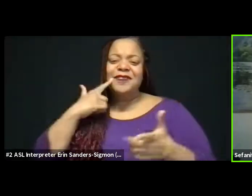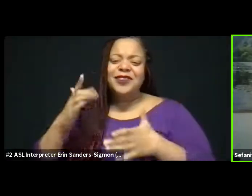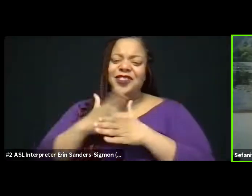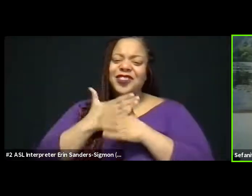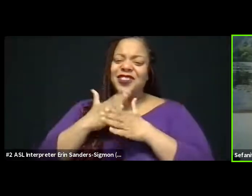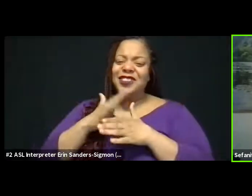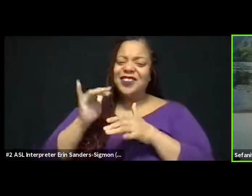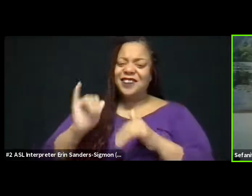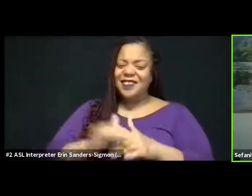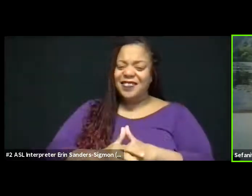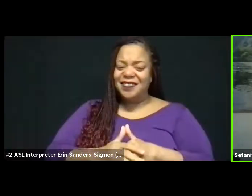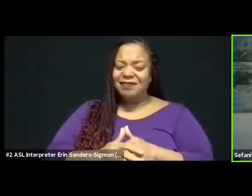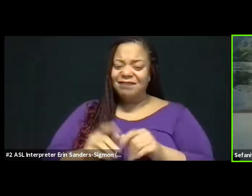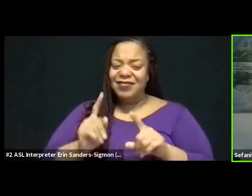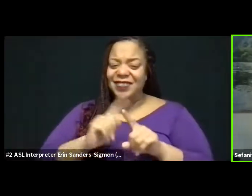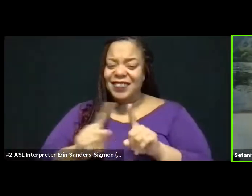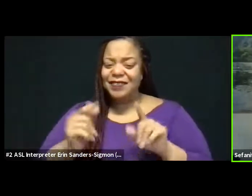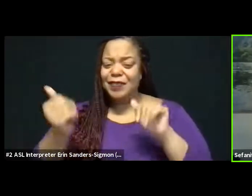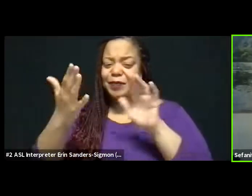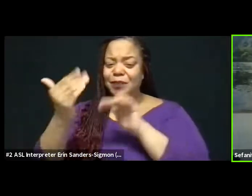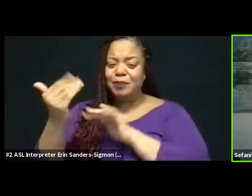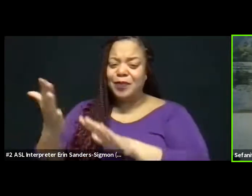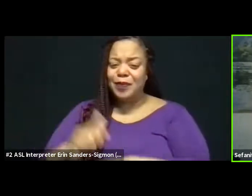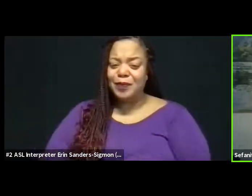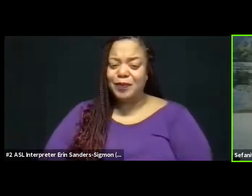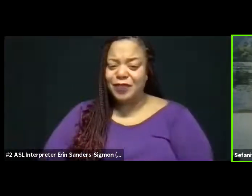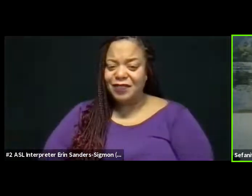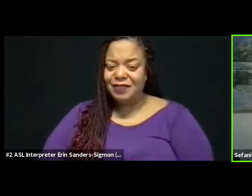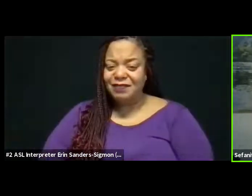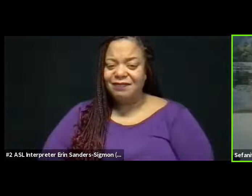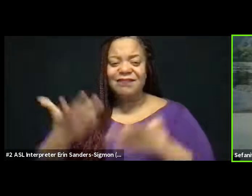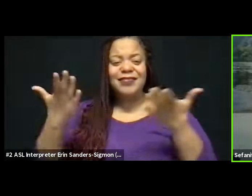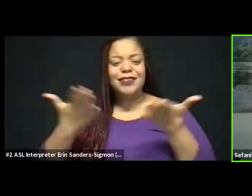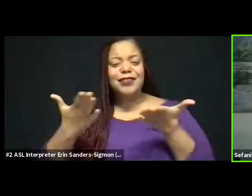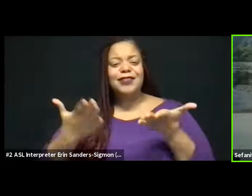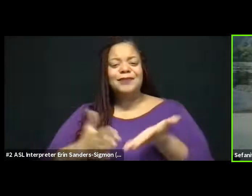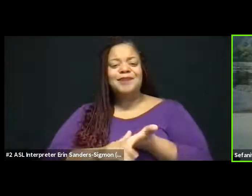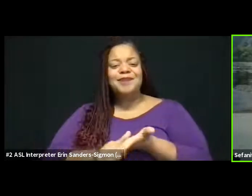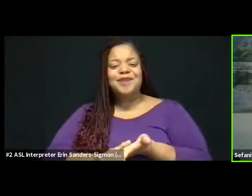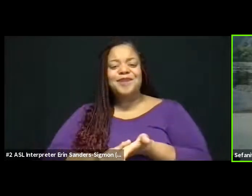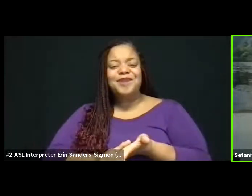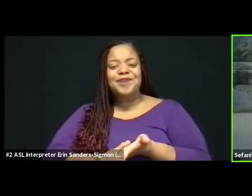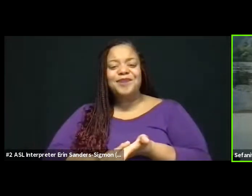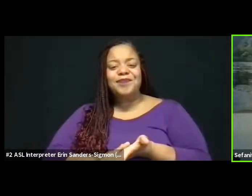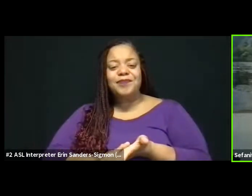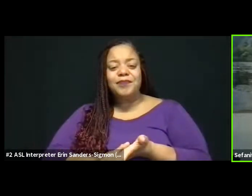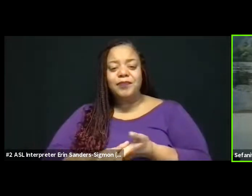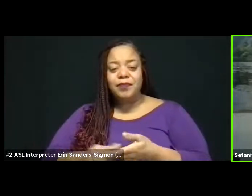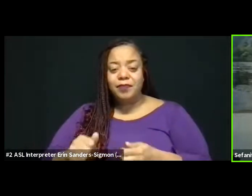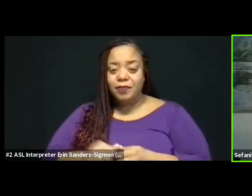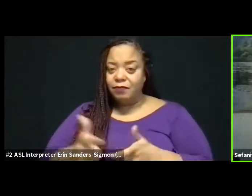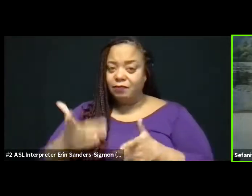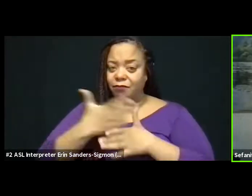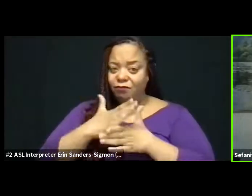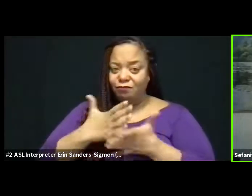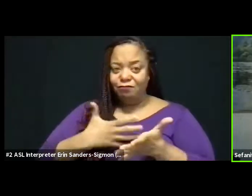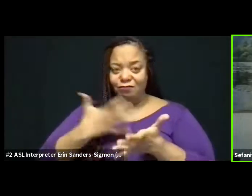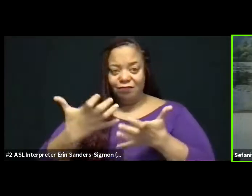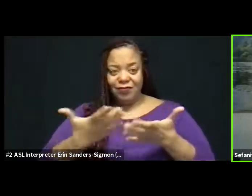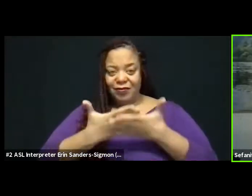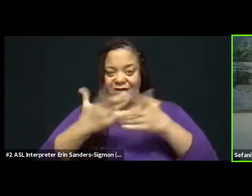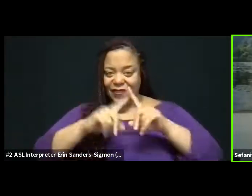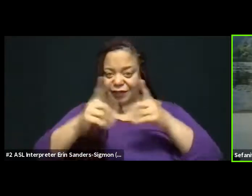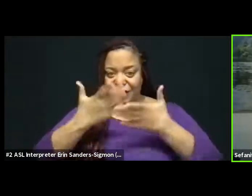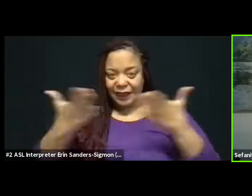viewers, to know how they can share, implement, think about abolitionist education in the now. Thank